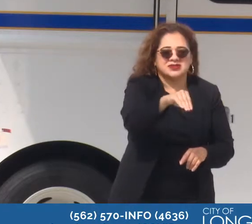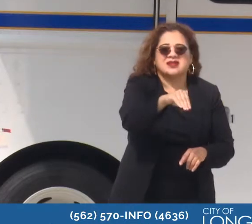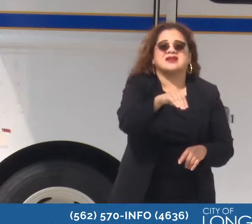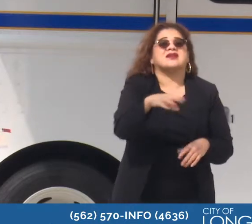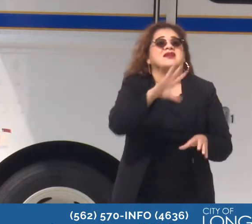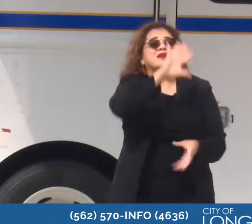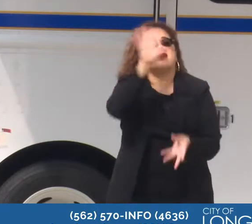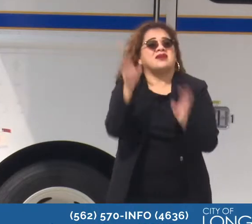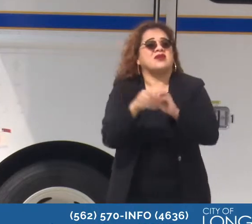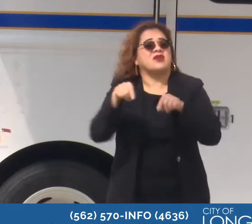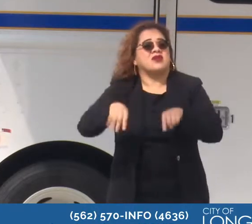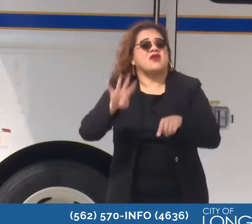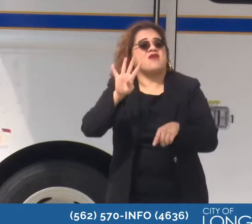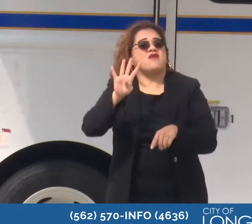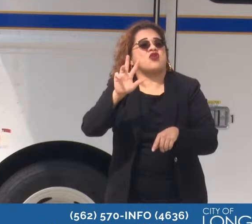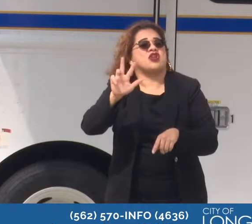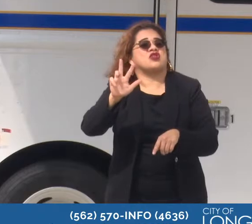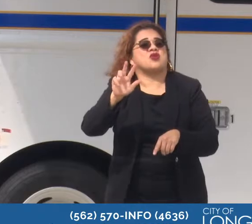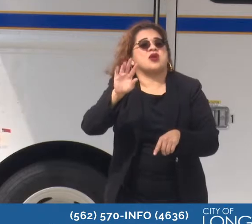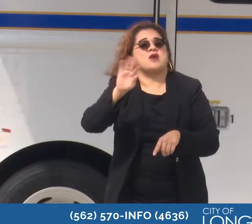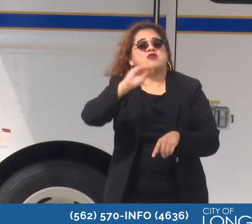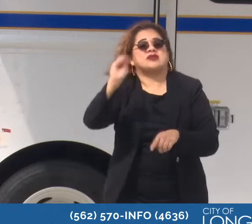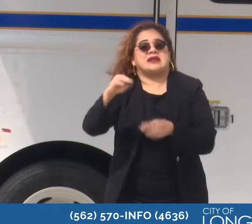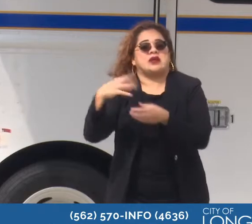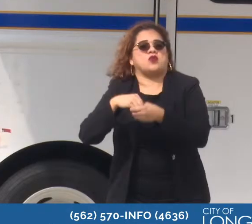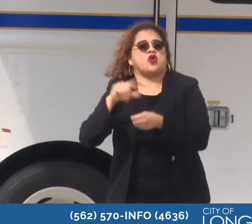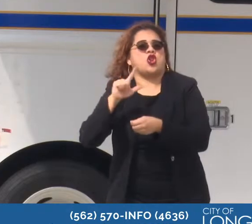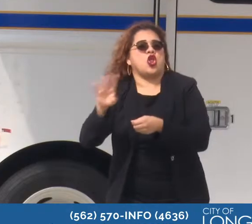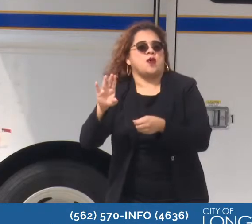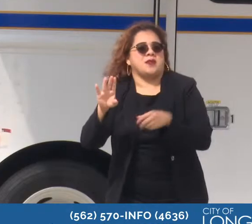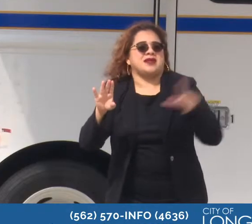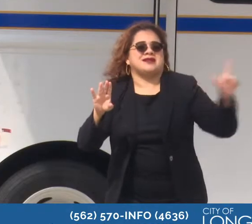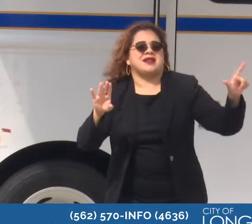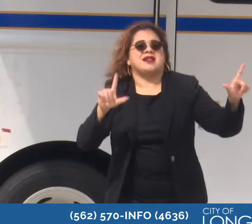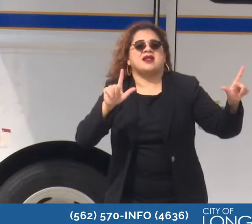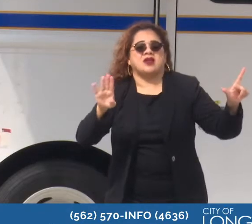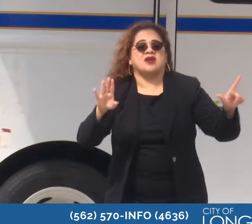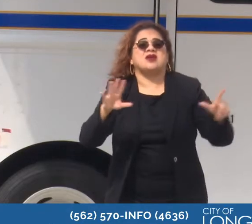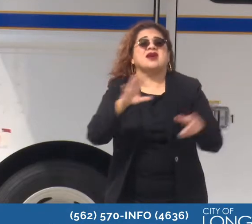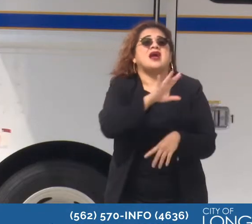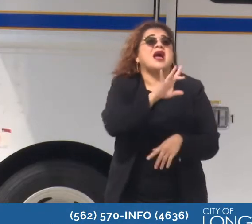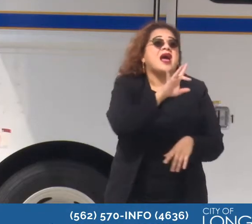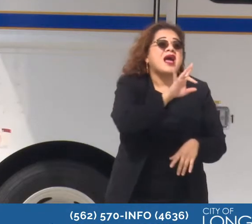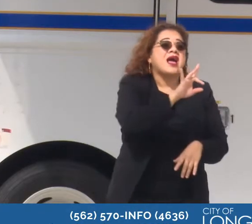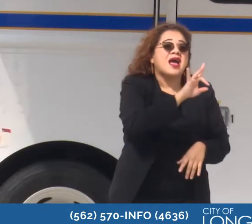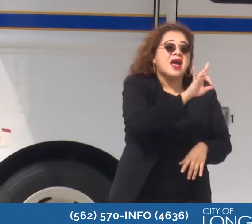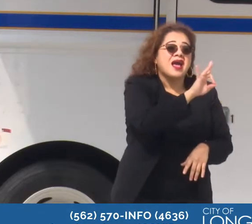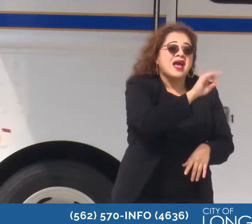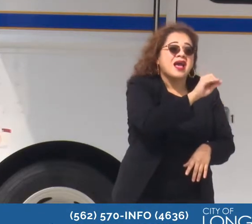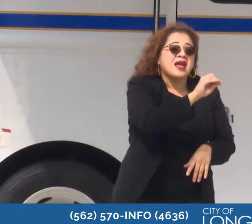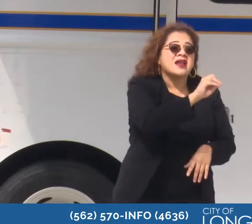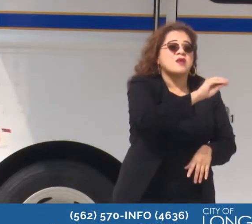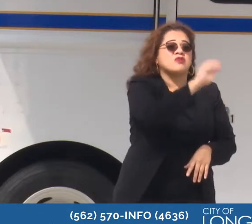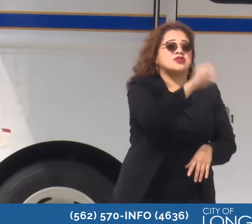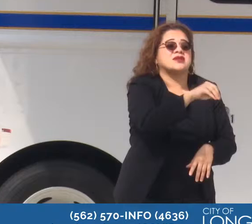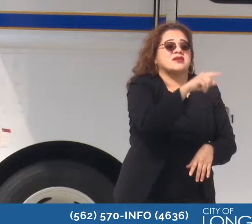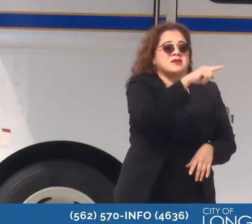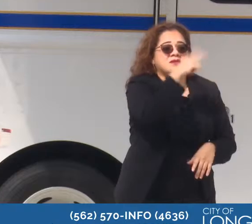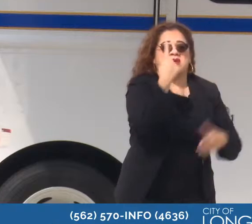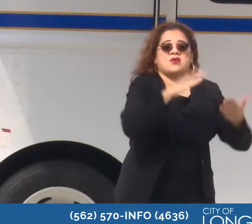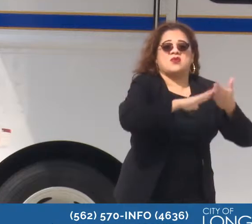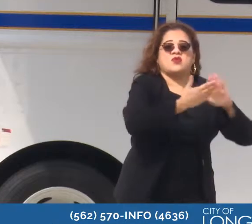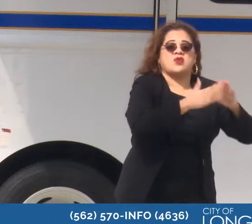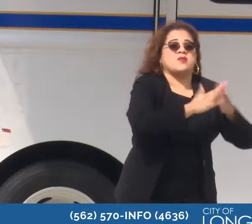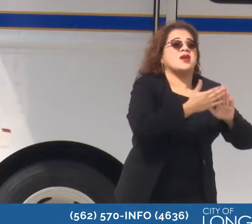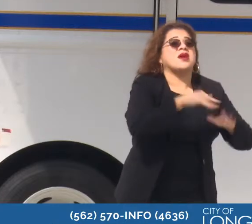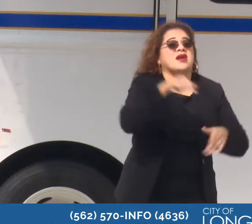is 43%. The positive rate of infection amongst African Americans is 80%, where the total population of the community of